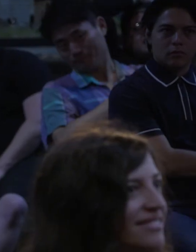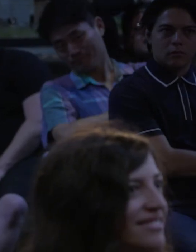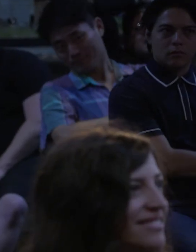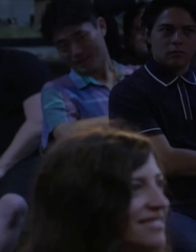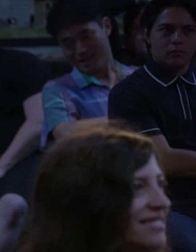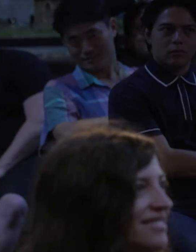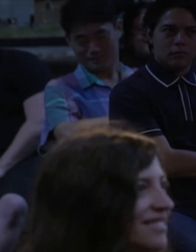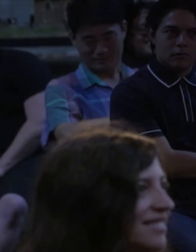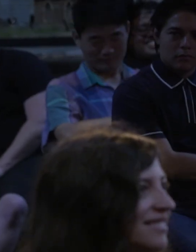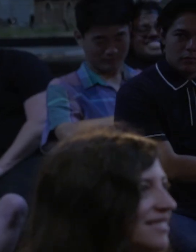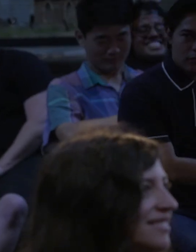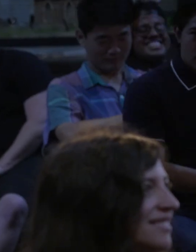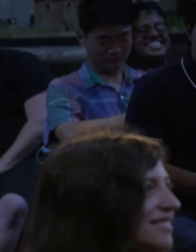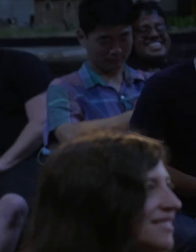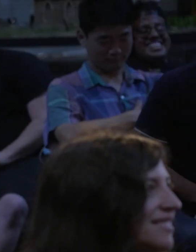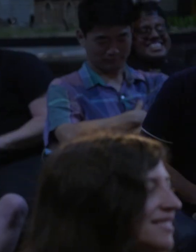not the boss.